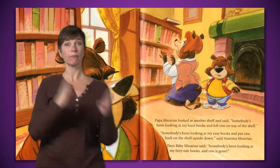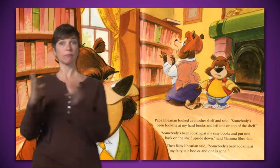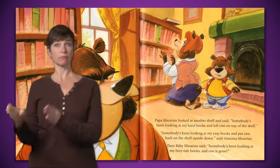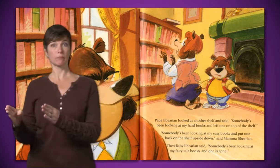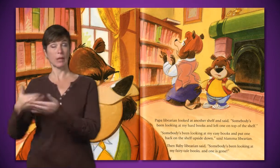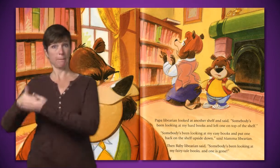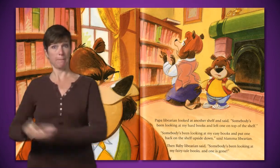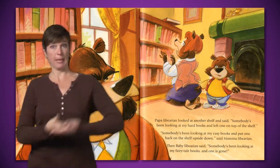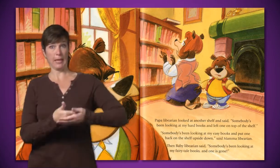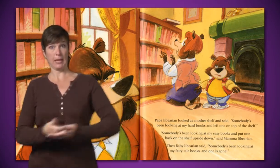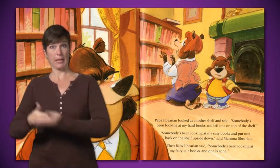Libearian.